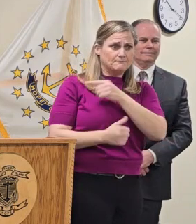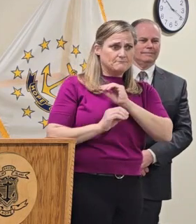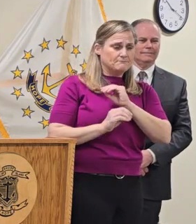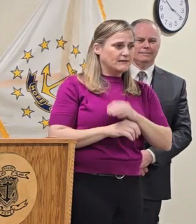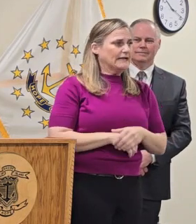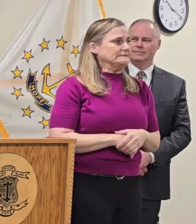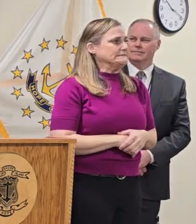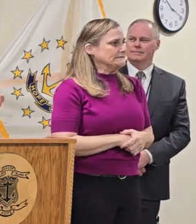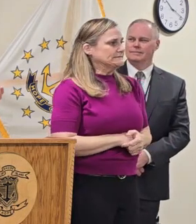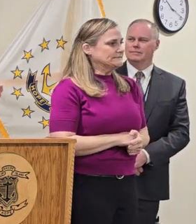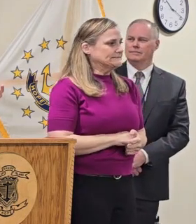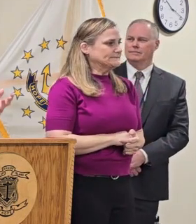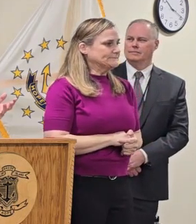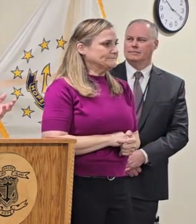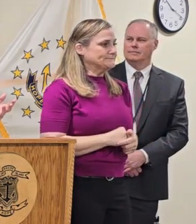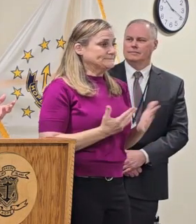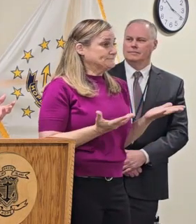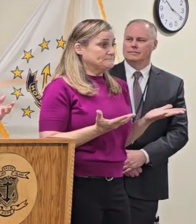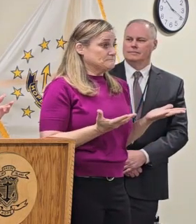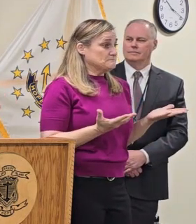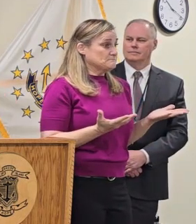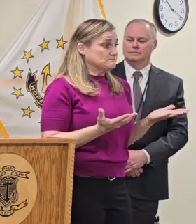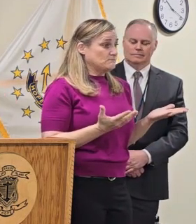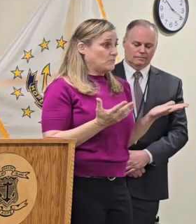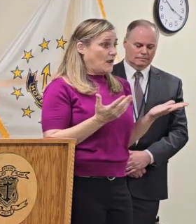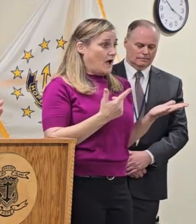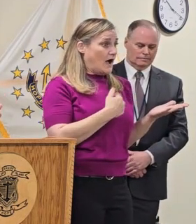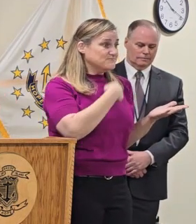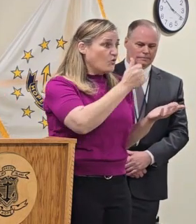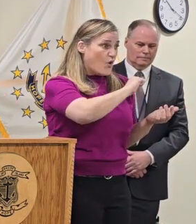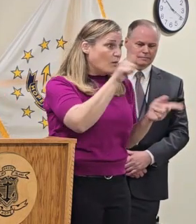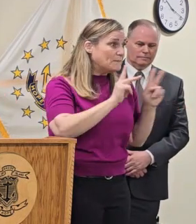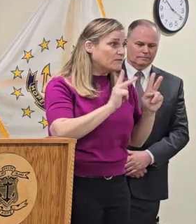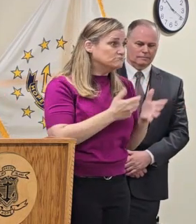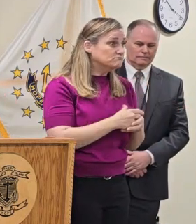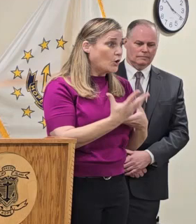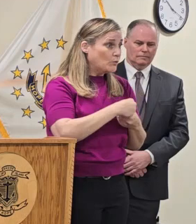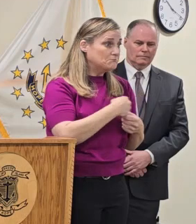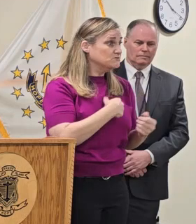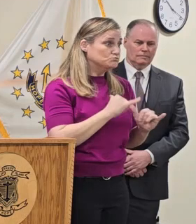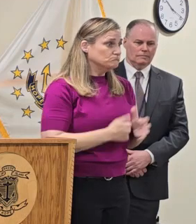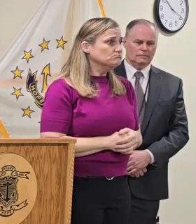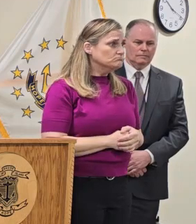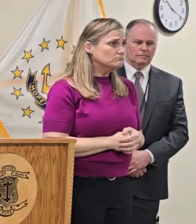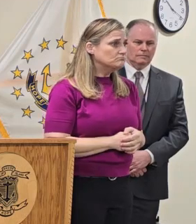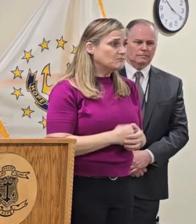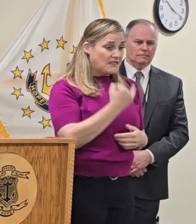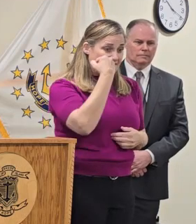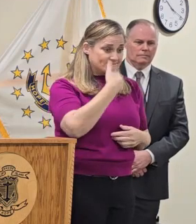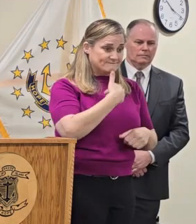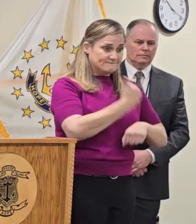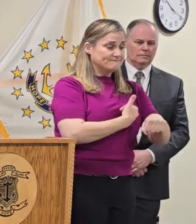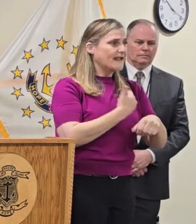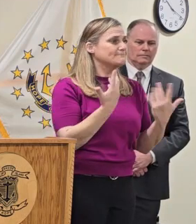there. But I think it's a real, total review of what we've done and where accountability should be.